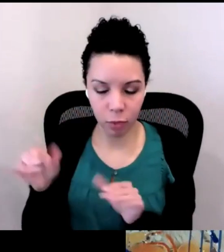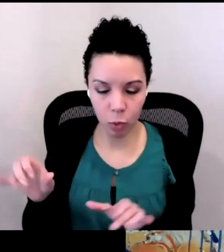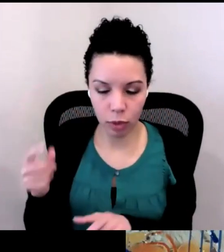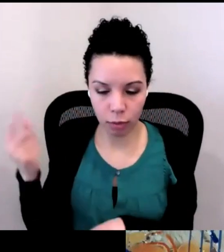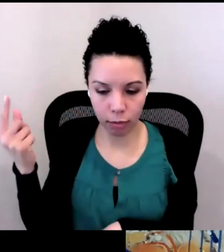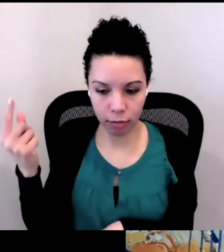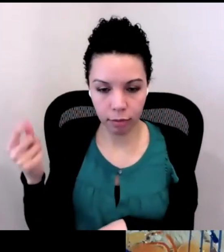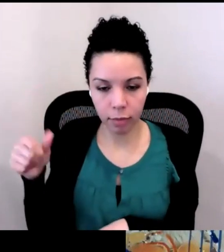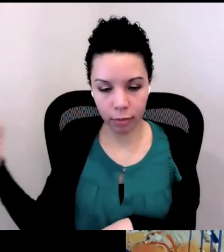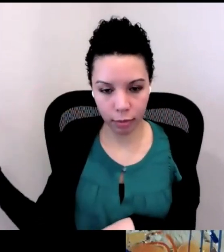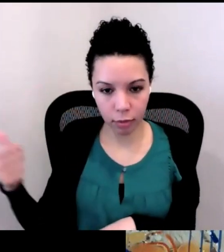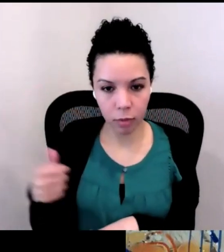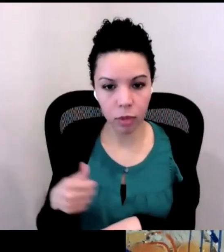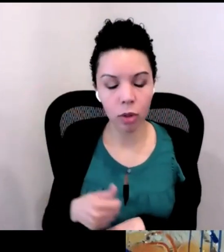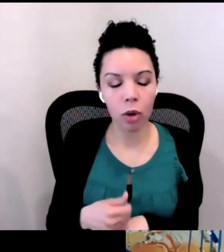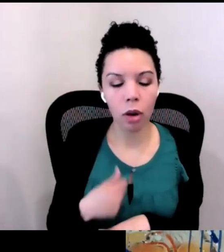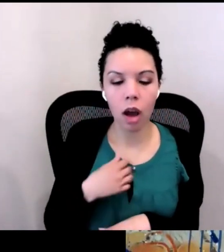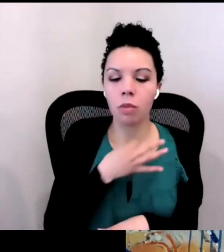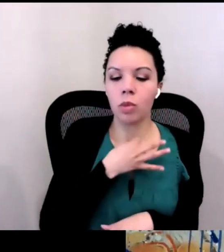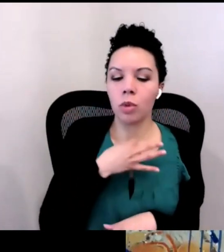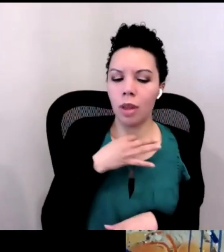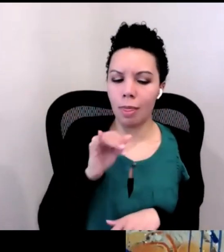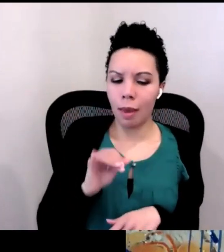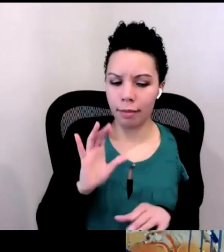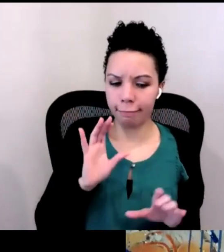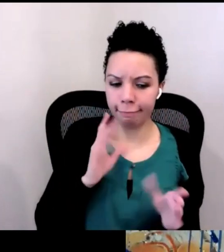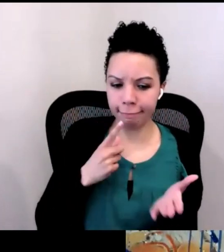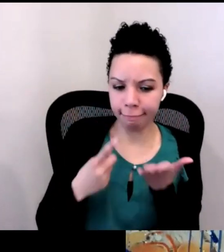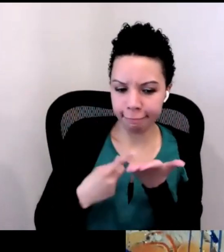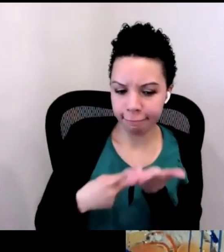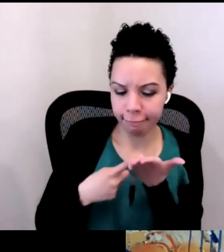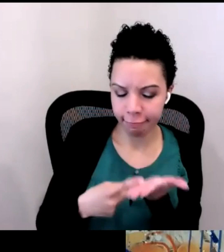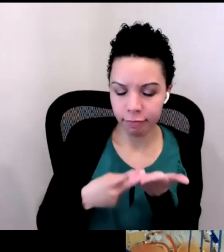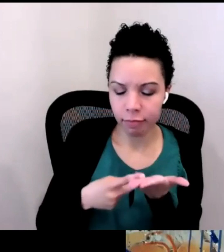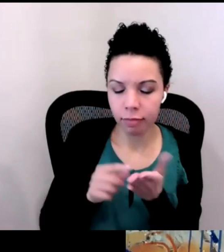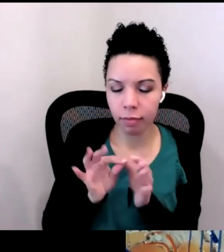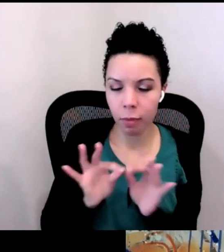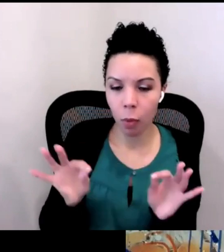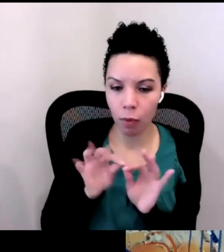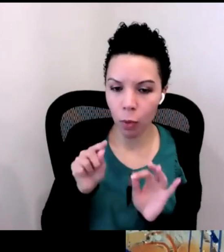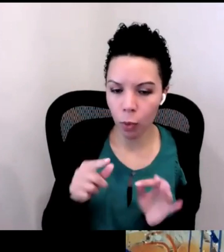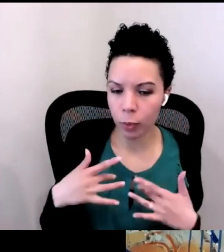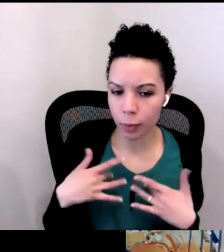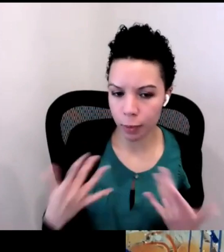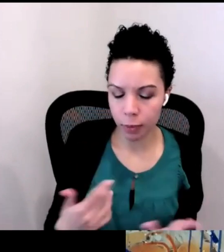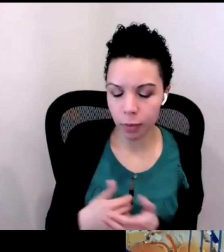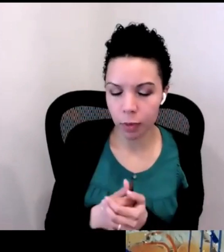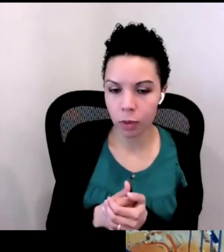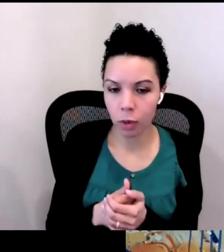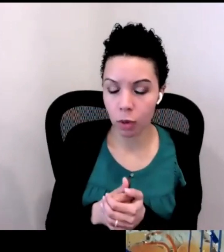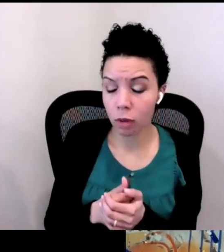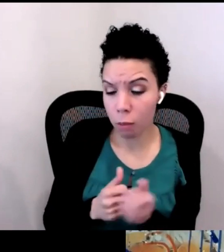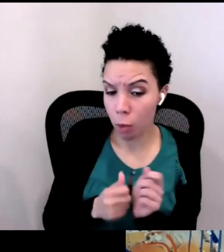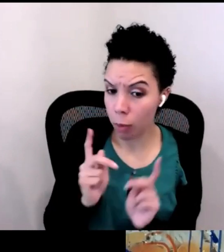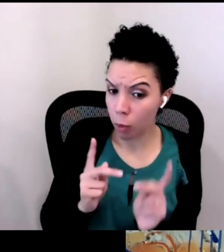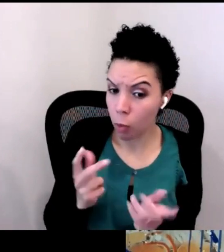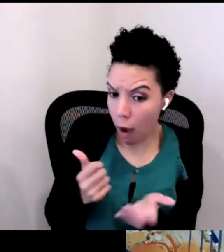will be valuable to you. And you'll find that a lot of people do want to help you. So That's do right. your research, be very